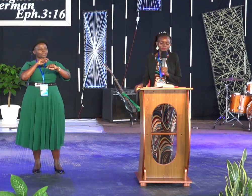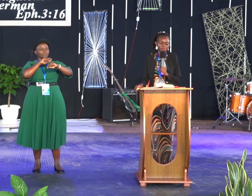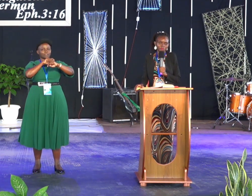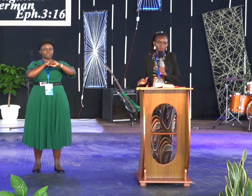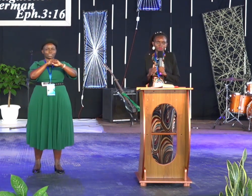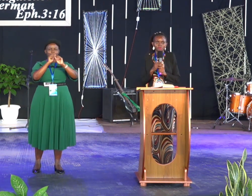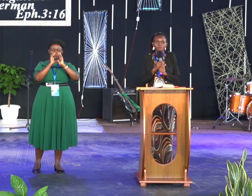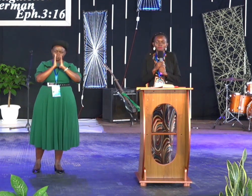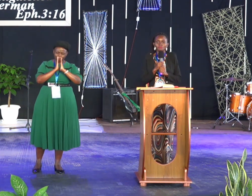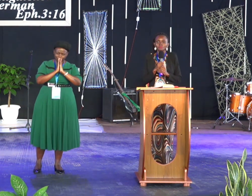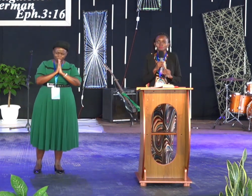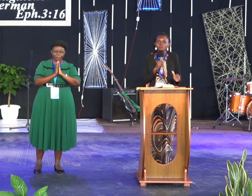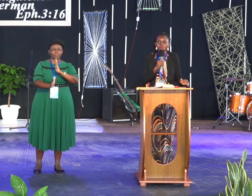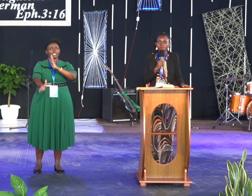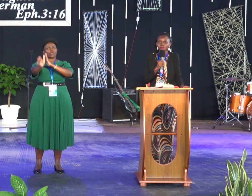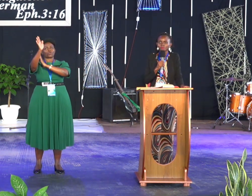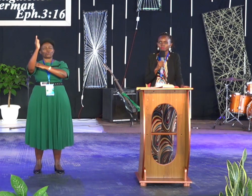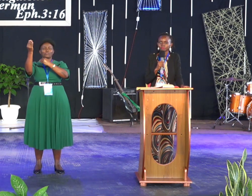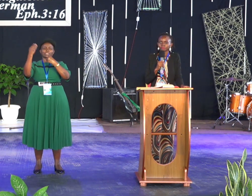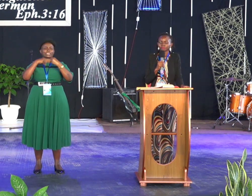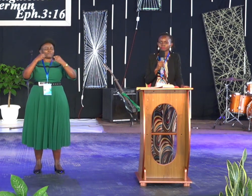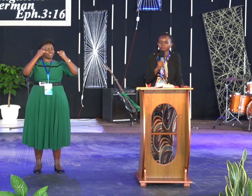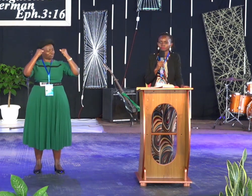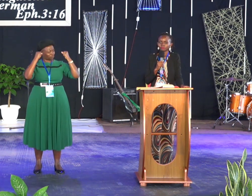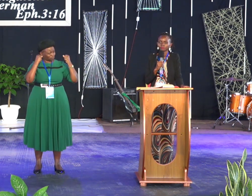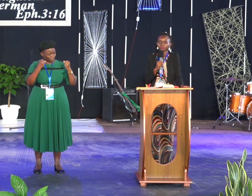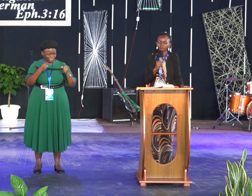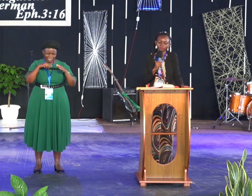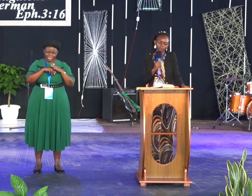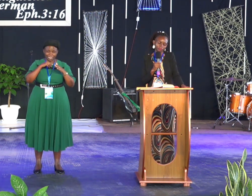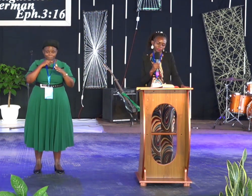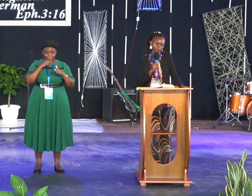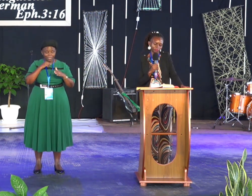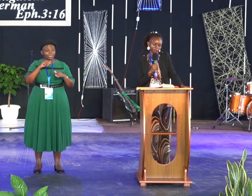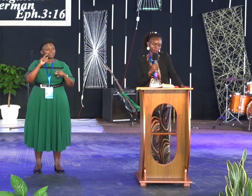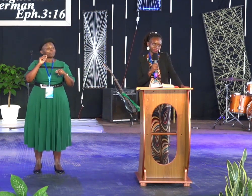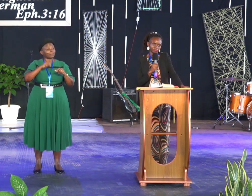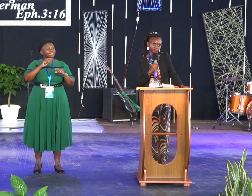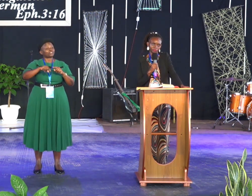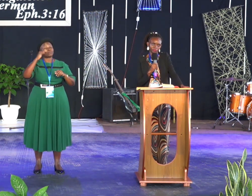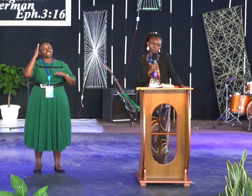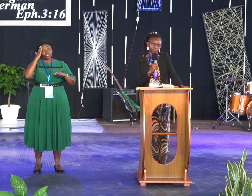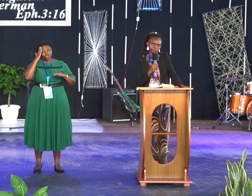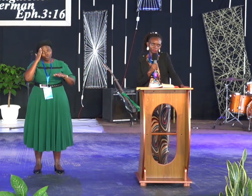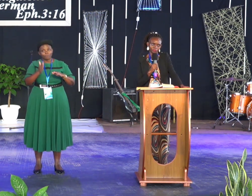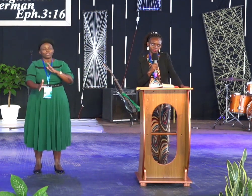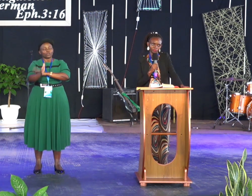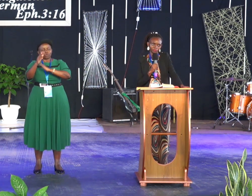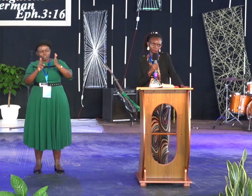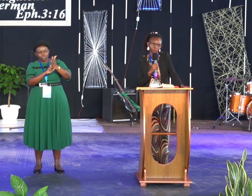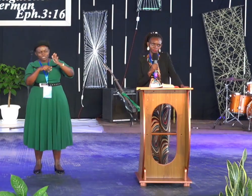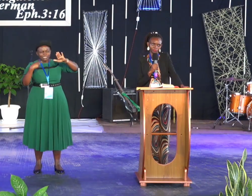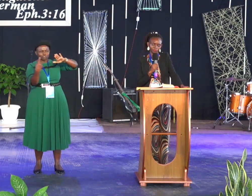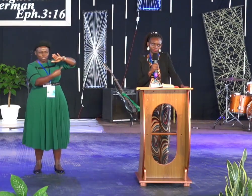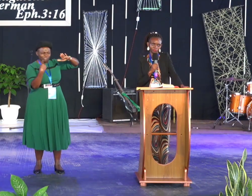Mukama atuwe amaanyi mu muntu waffe w'omunda, buli muntu olina okimanya nti embeera Katonda azikozesa newankubadde si yazireeta